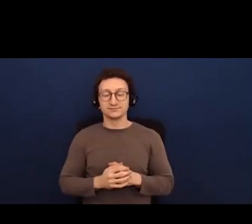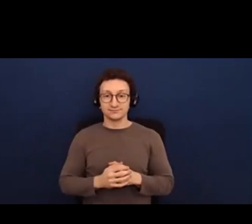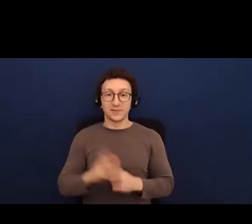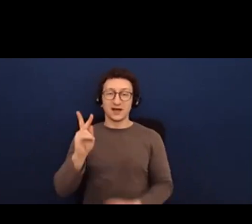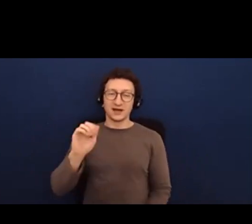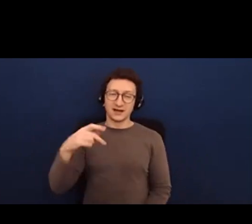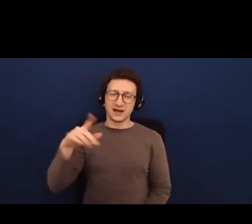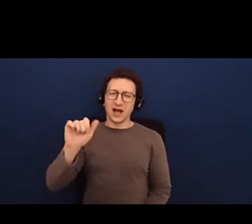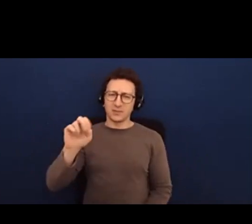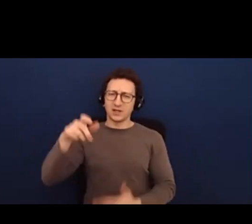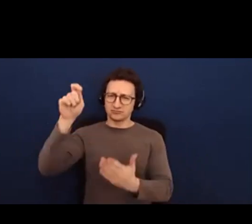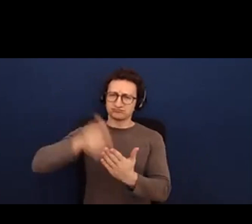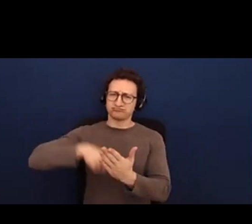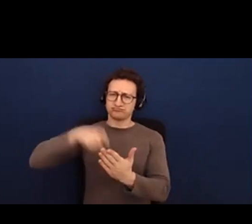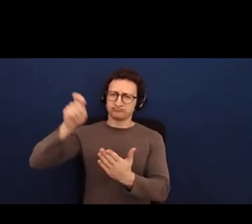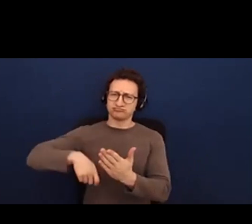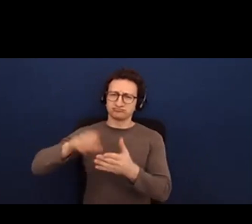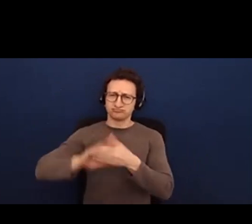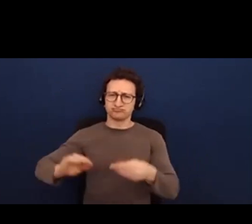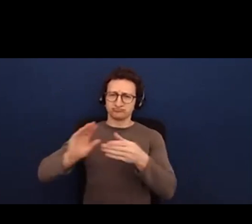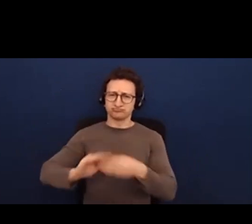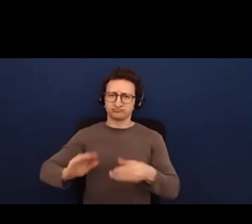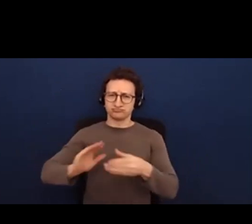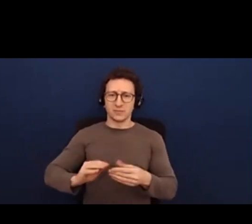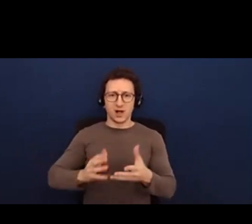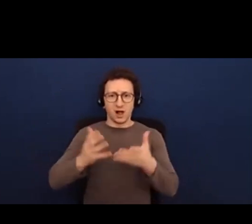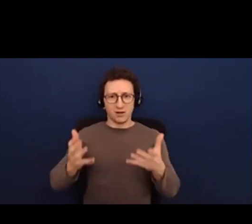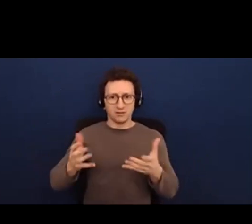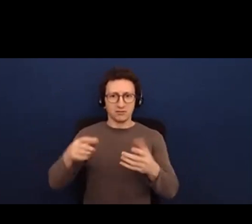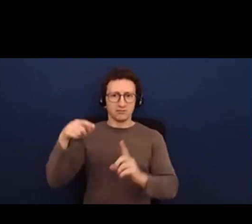war in the course of this volume,